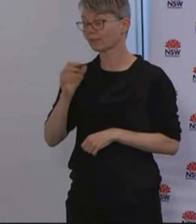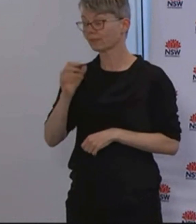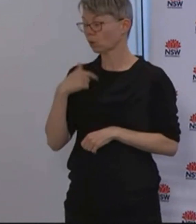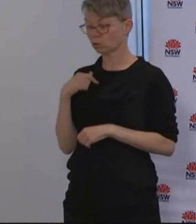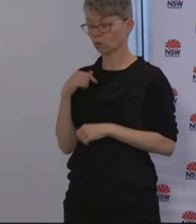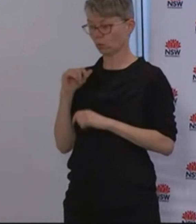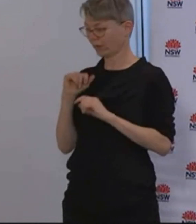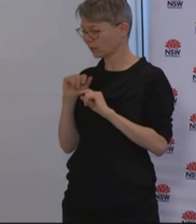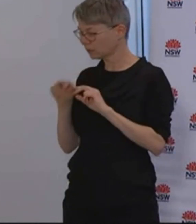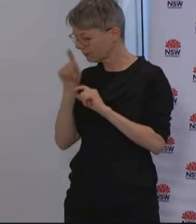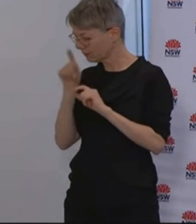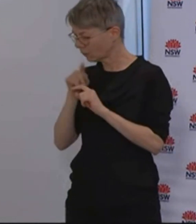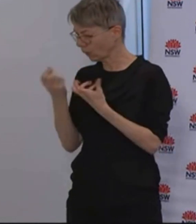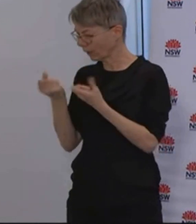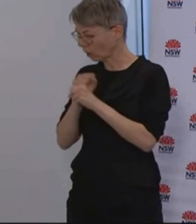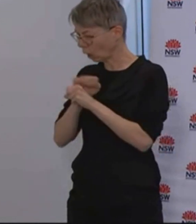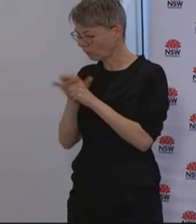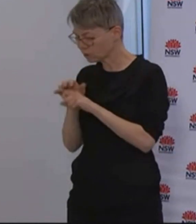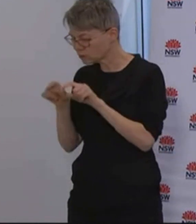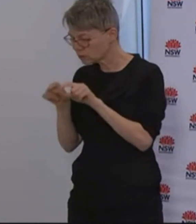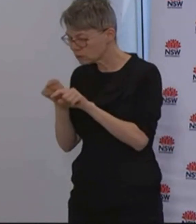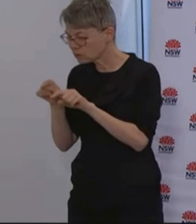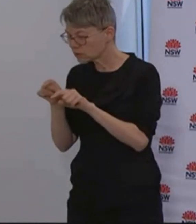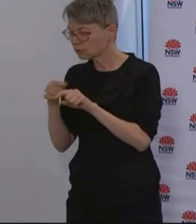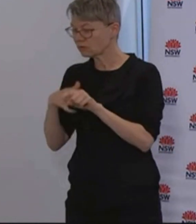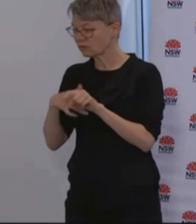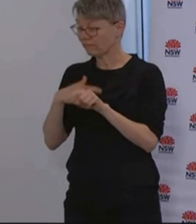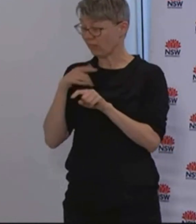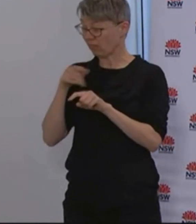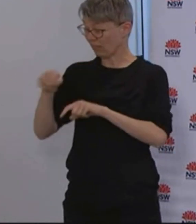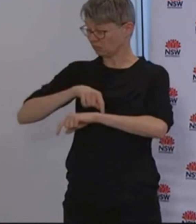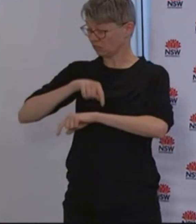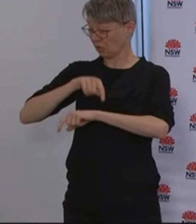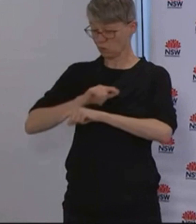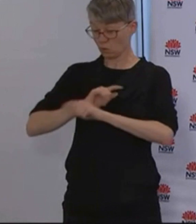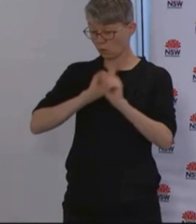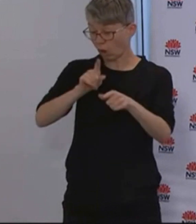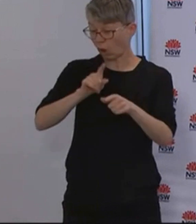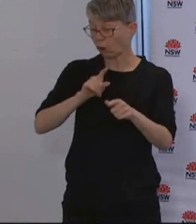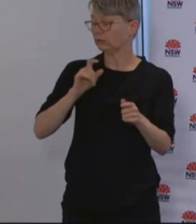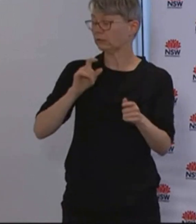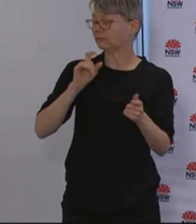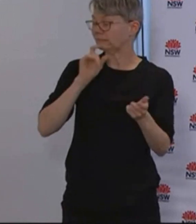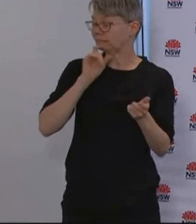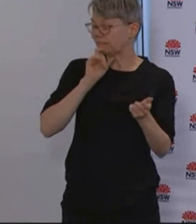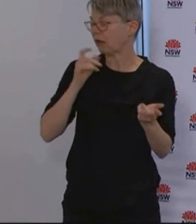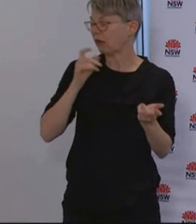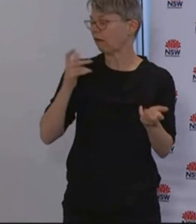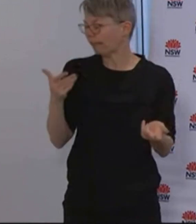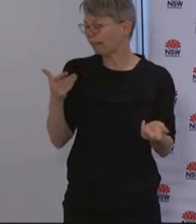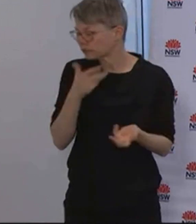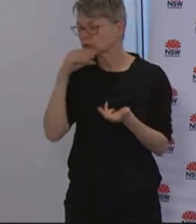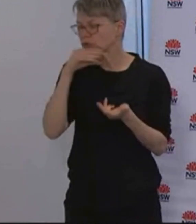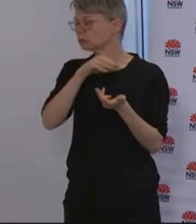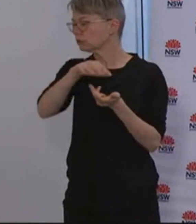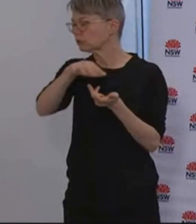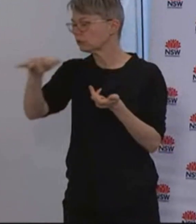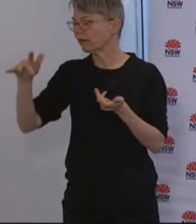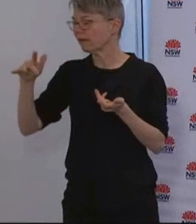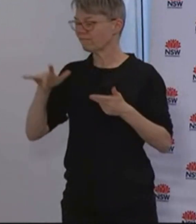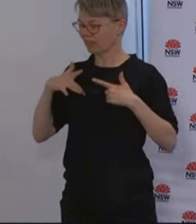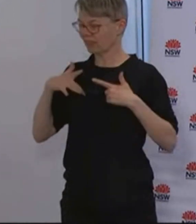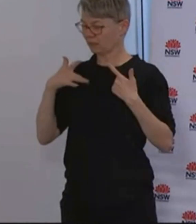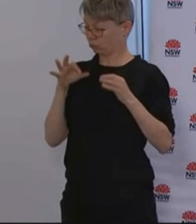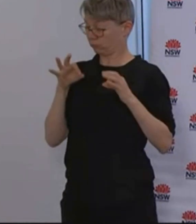that either the individuals were unlikely to be infectious at these times, or the nature of the contact at